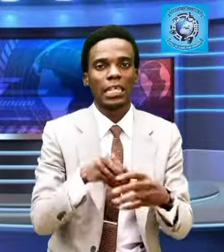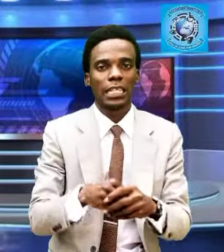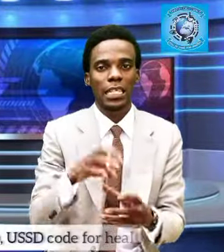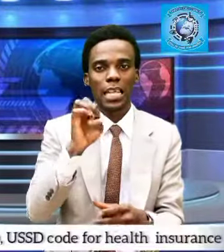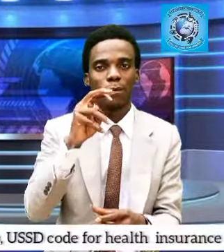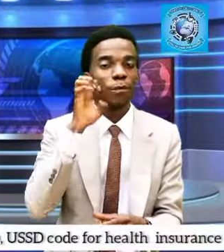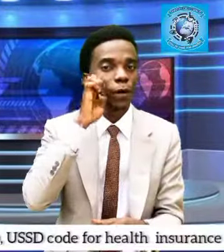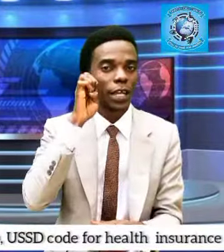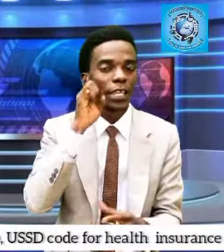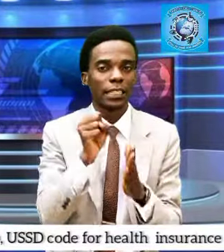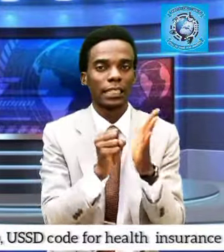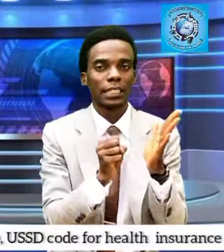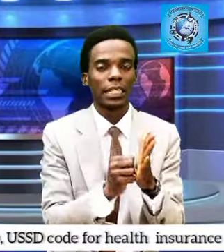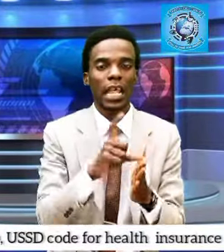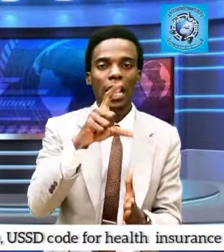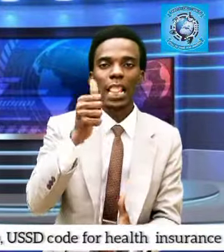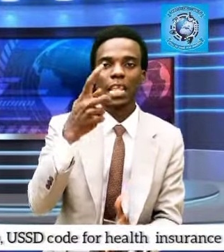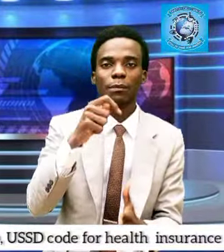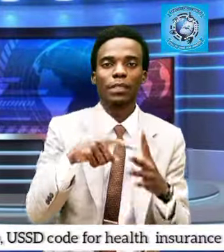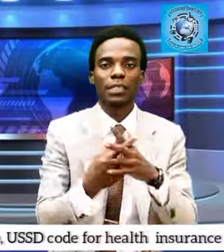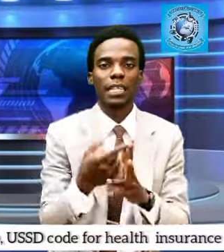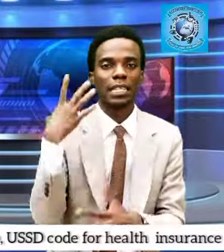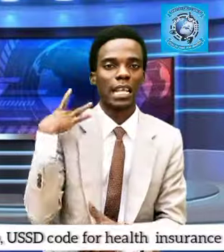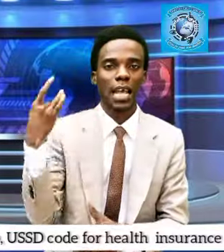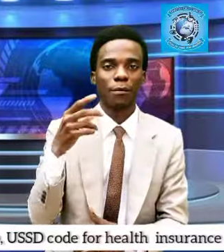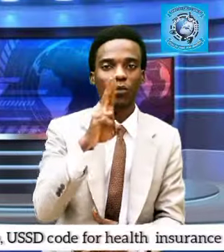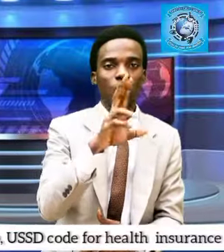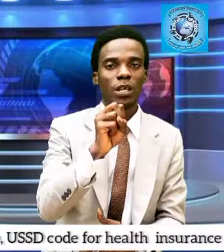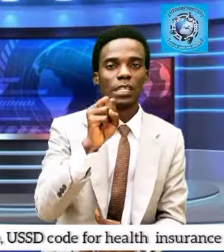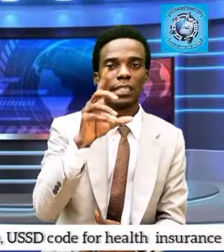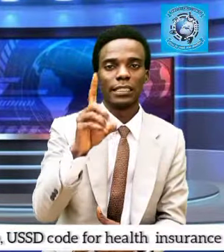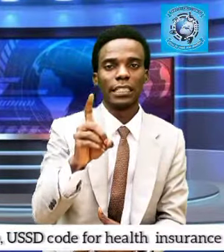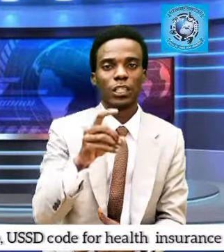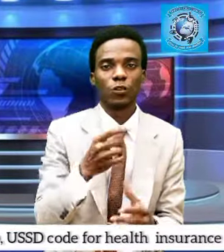LASTMA launches mobile app, USSD code for health insurance.